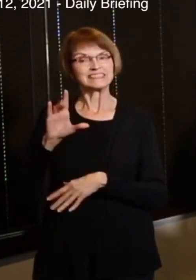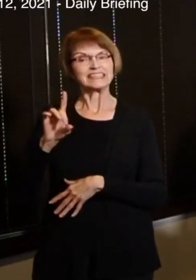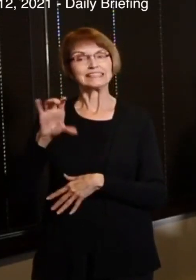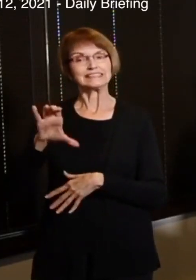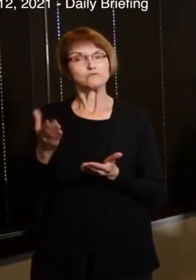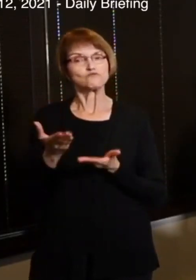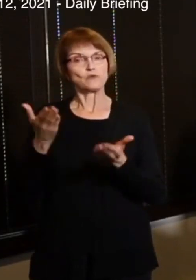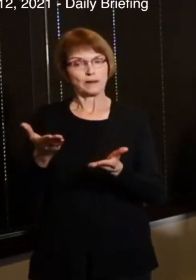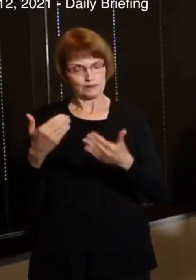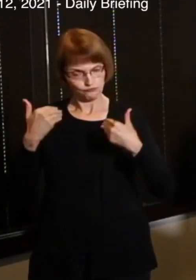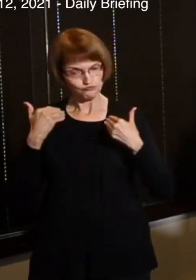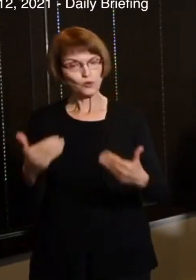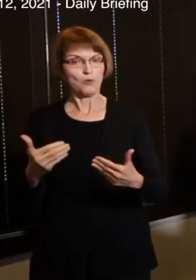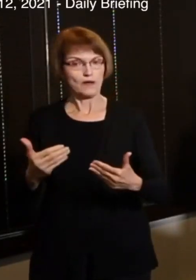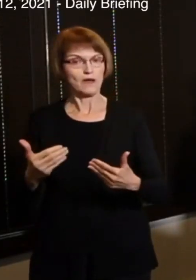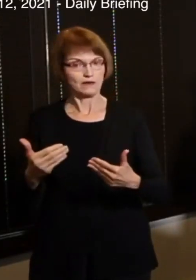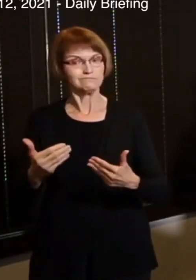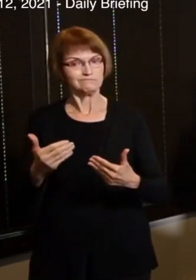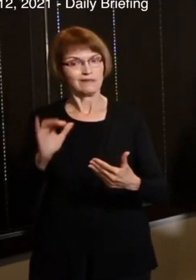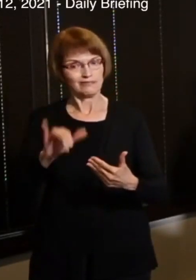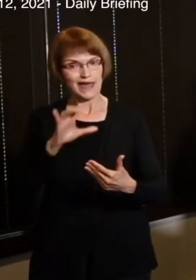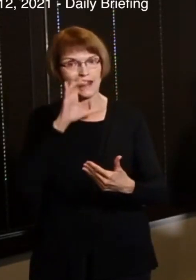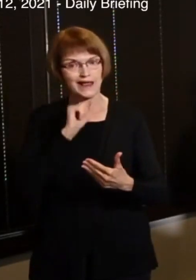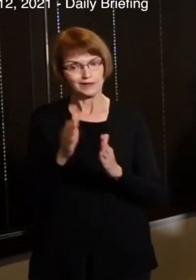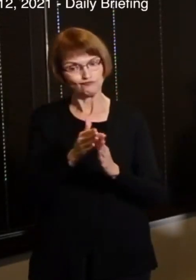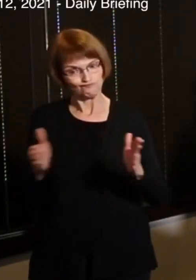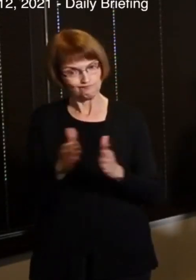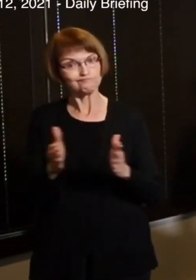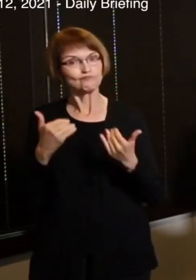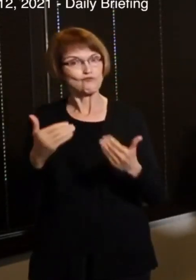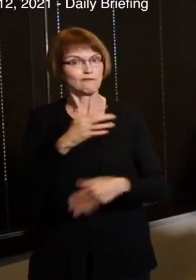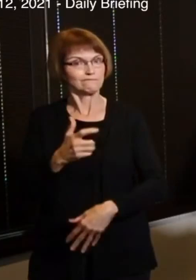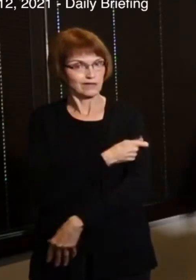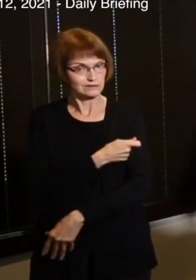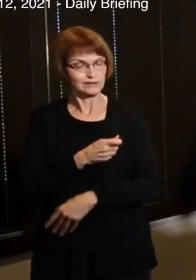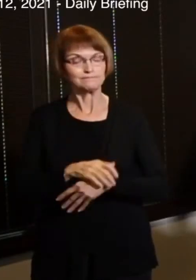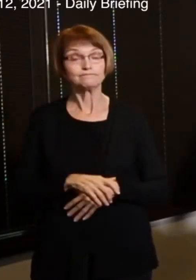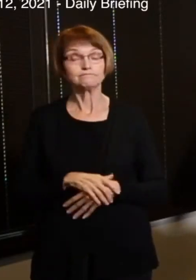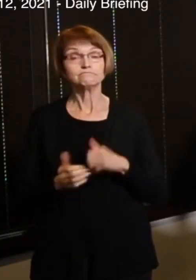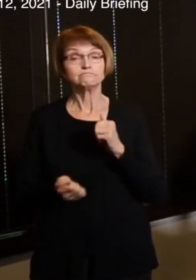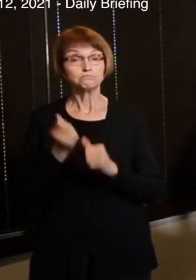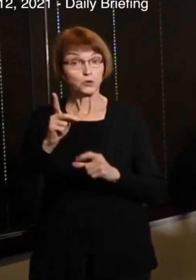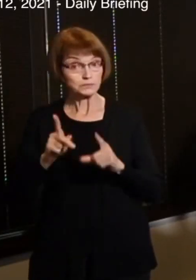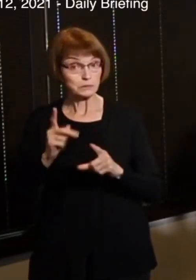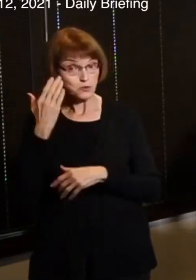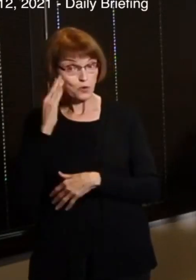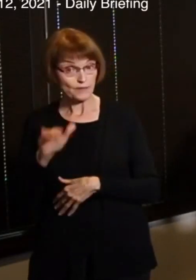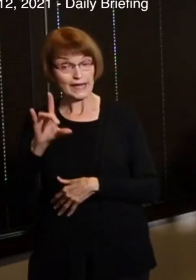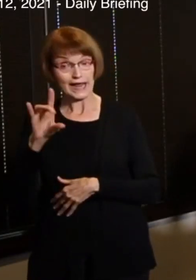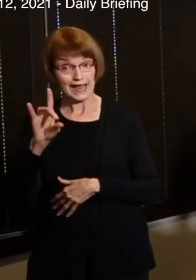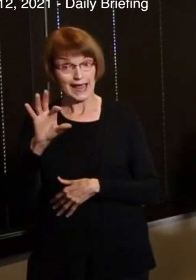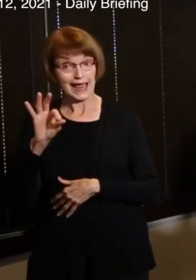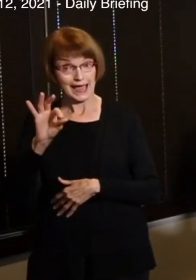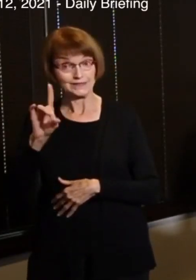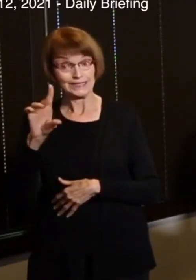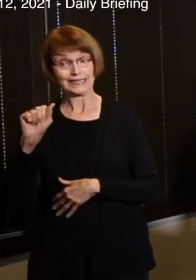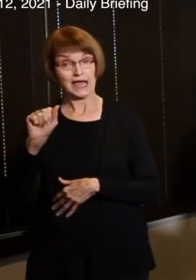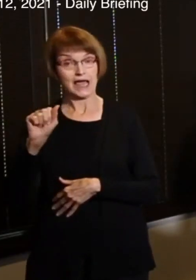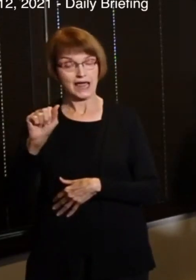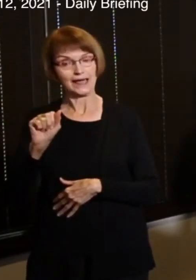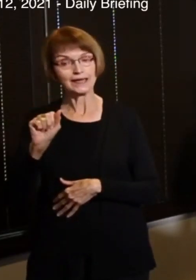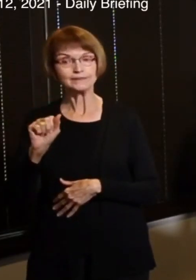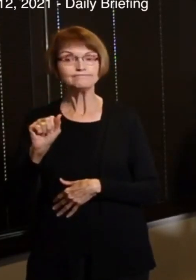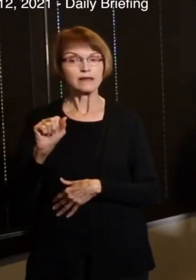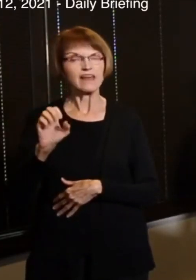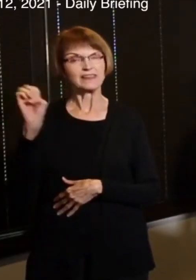the CDC to go ahead and vaccinate that age group. So I think as most people know, the FDA expanded the emergency